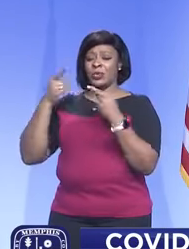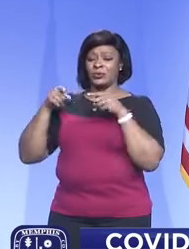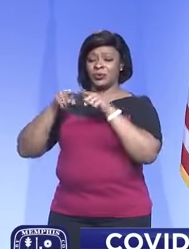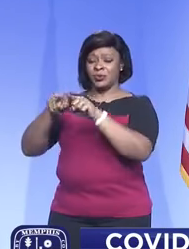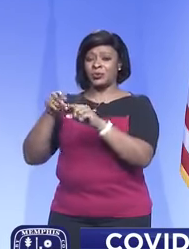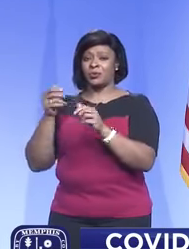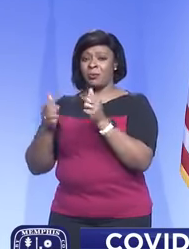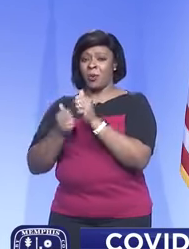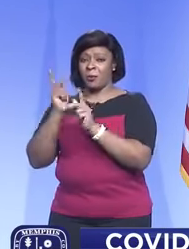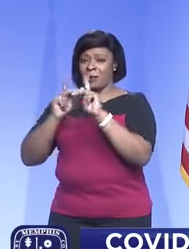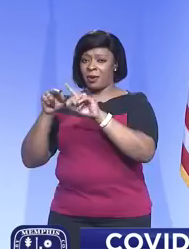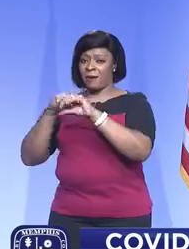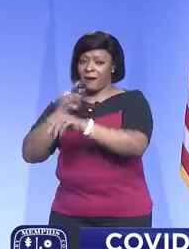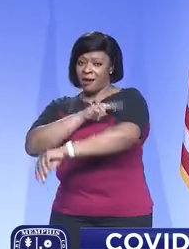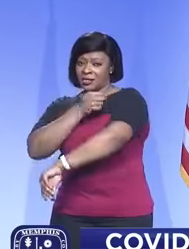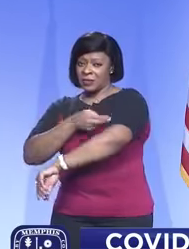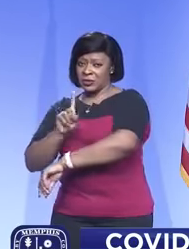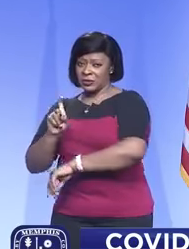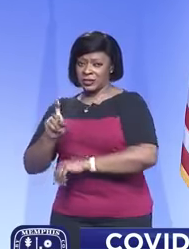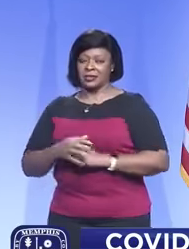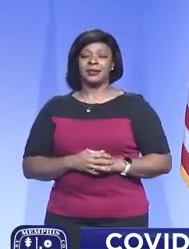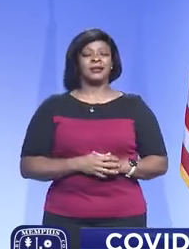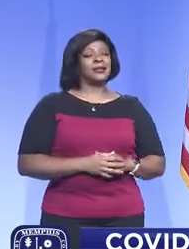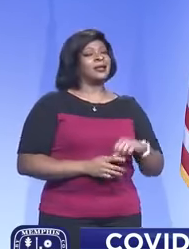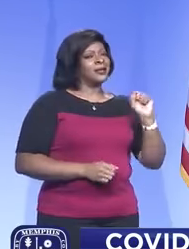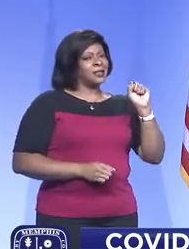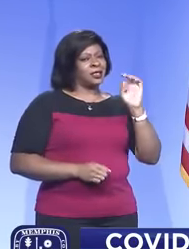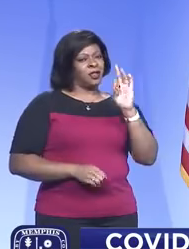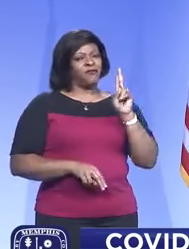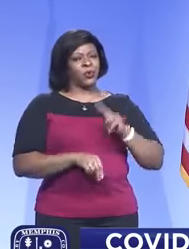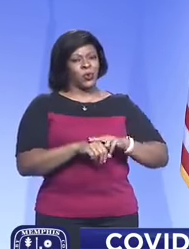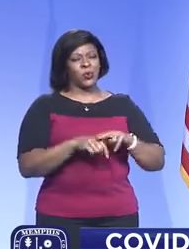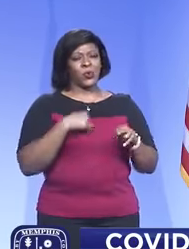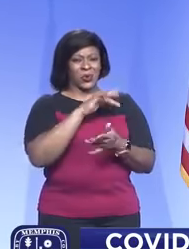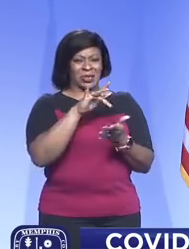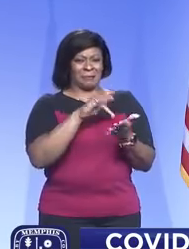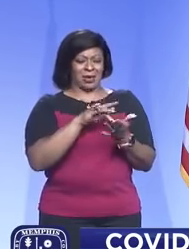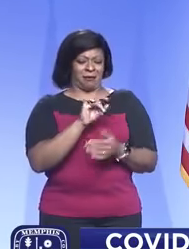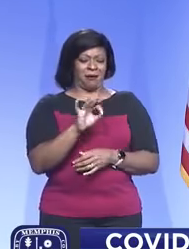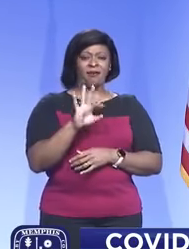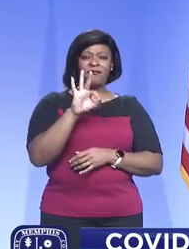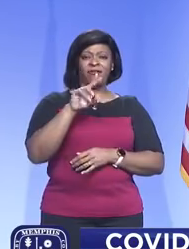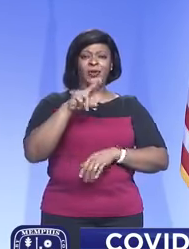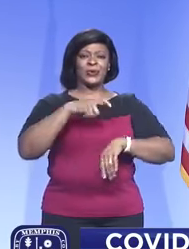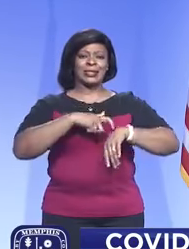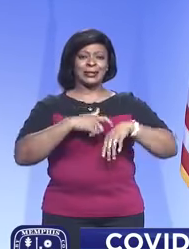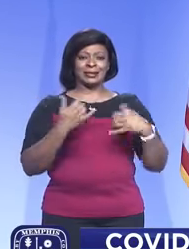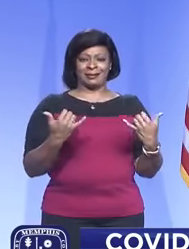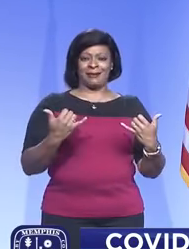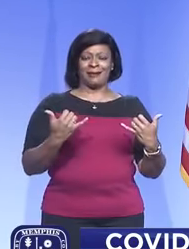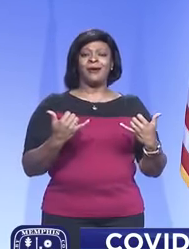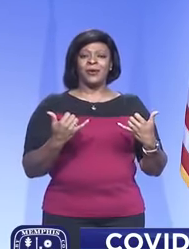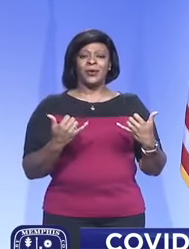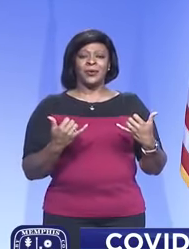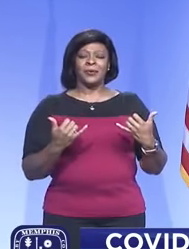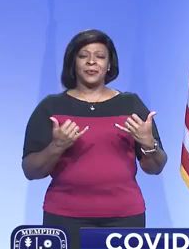hospitalizations? Well, yes, of course, you know, we're in the middle of the flu season.